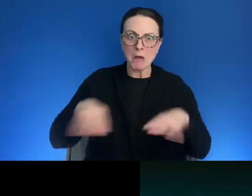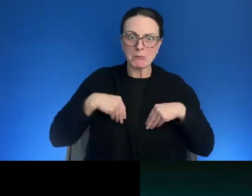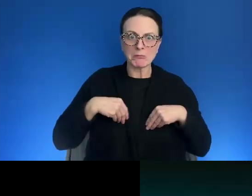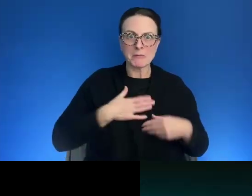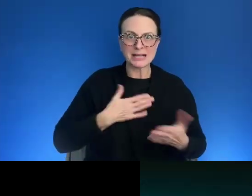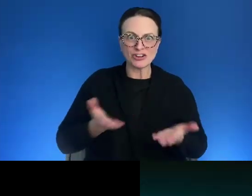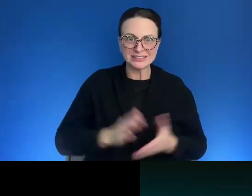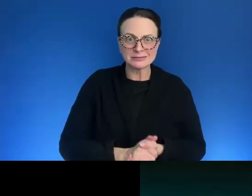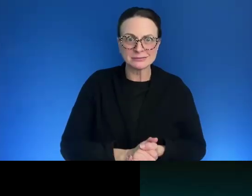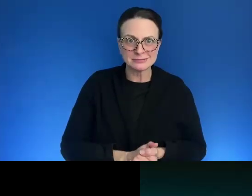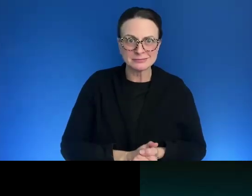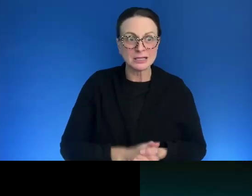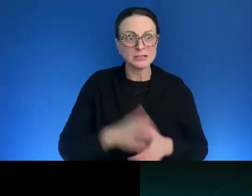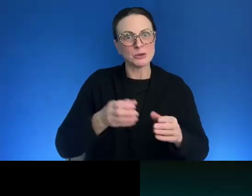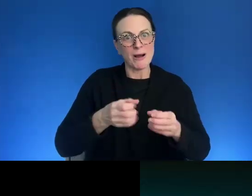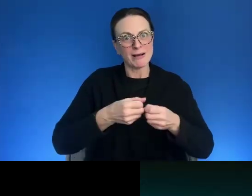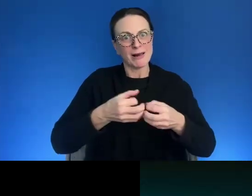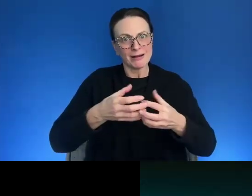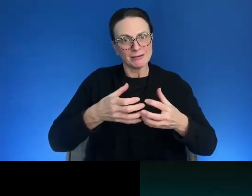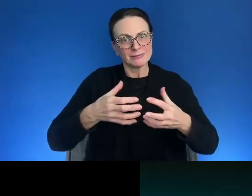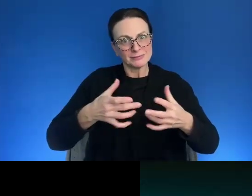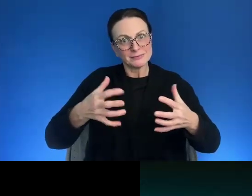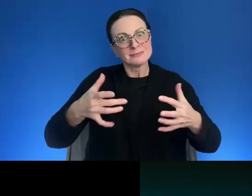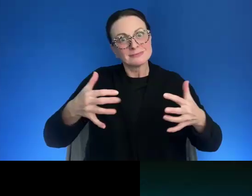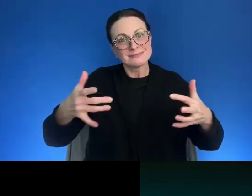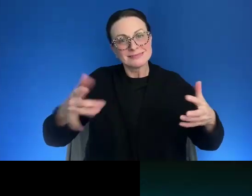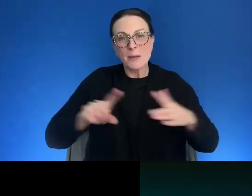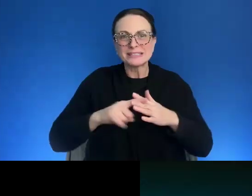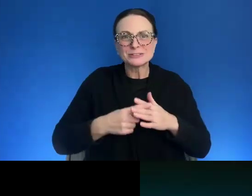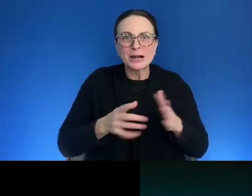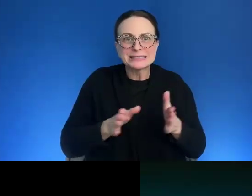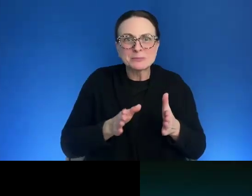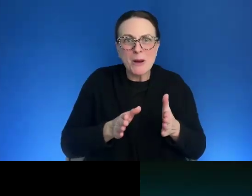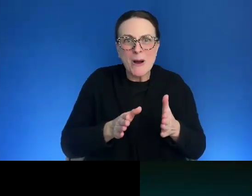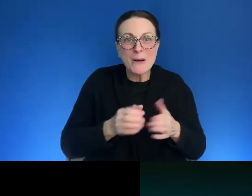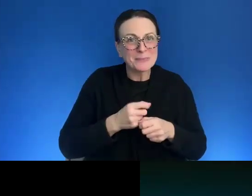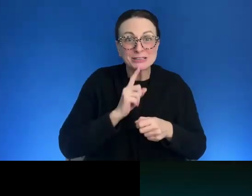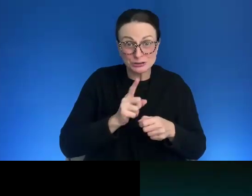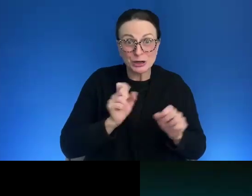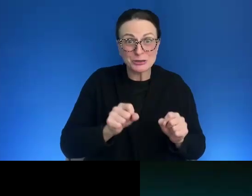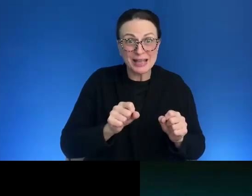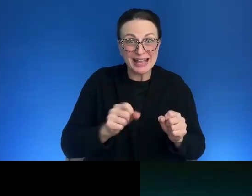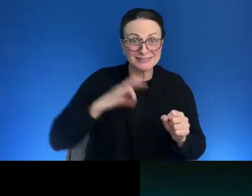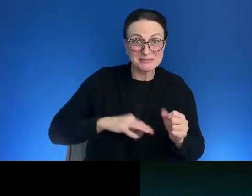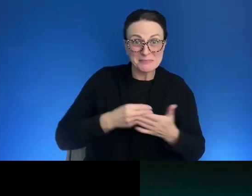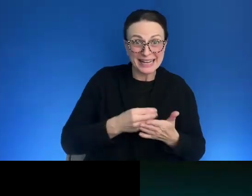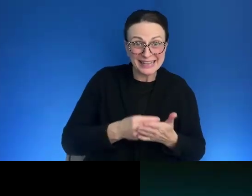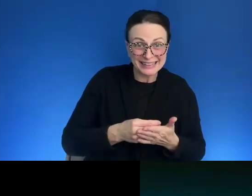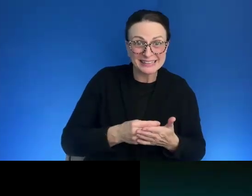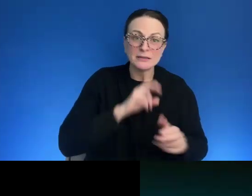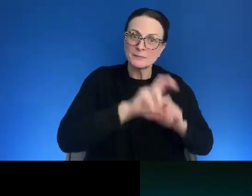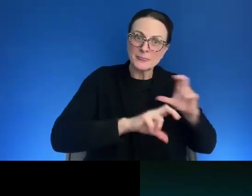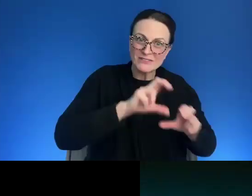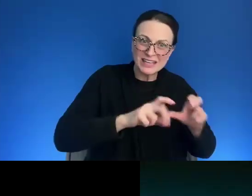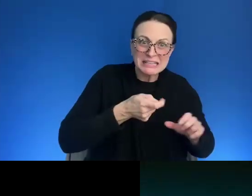my services. So I've expanded, but starting small and making sure that you can make a profit, investing